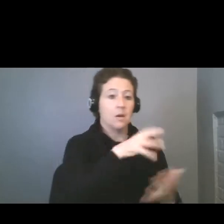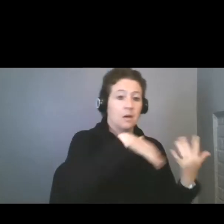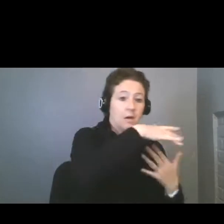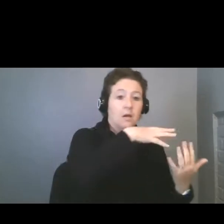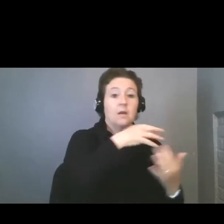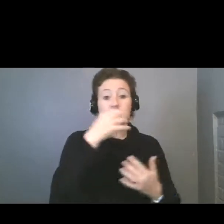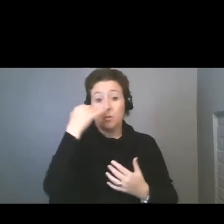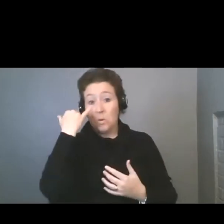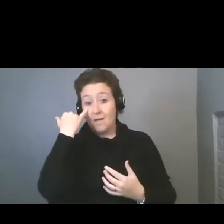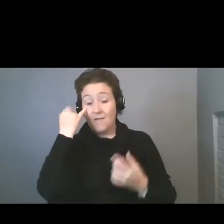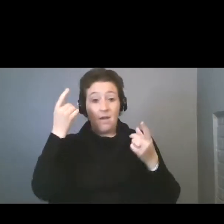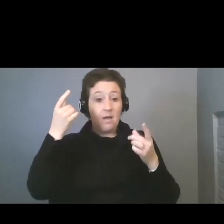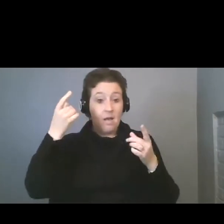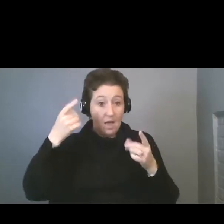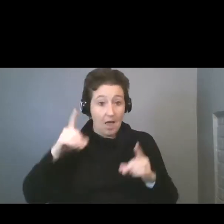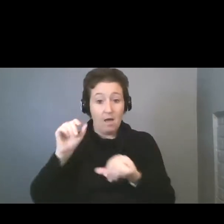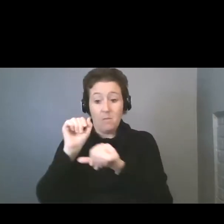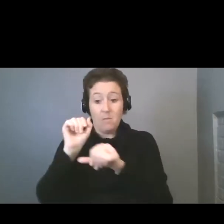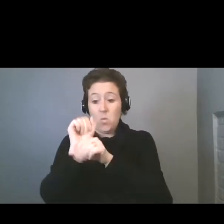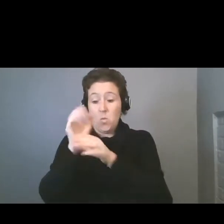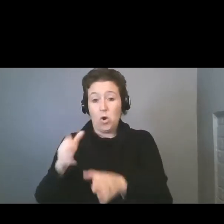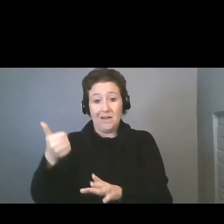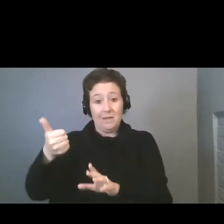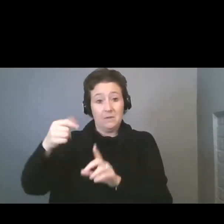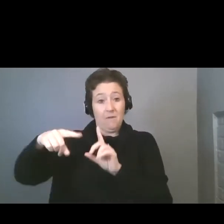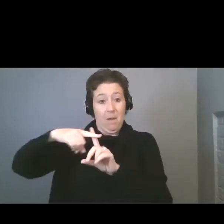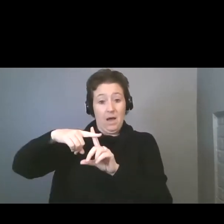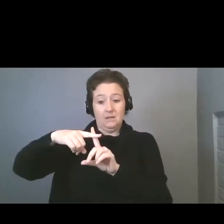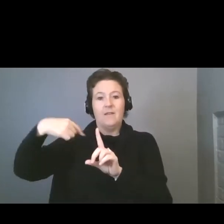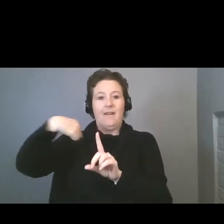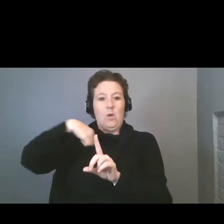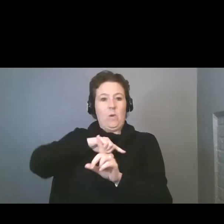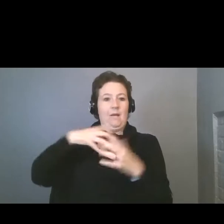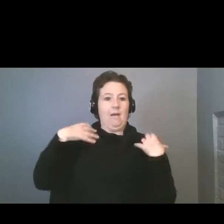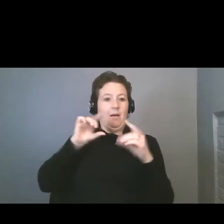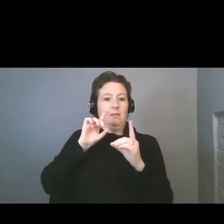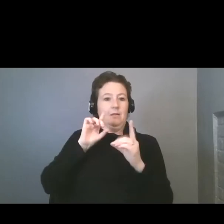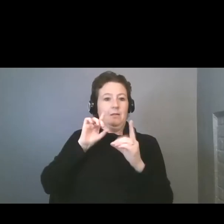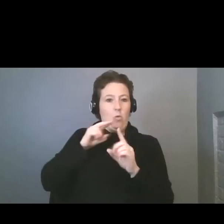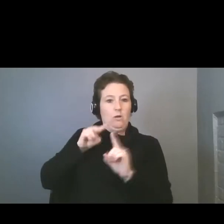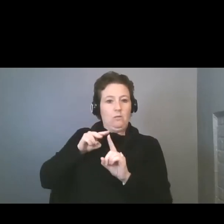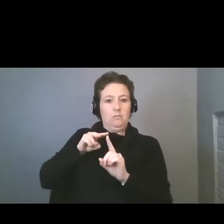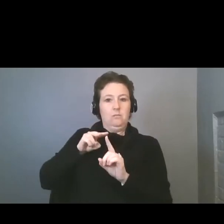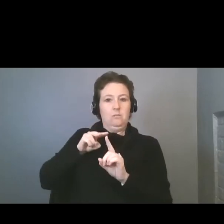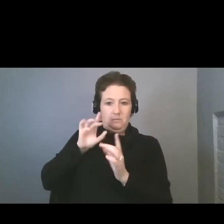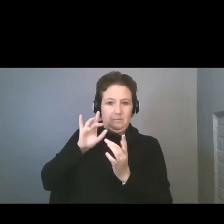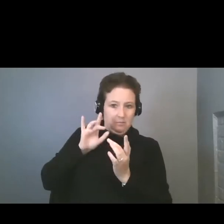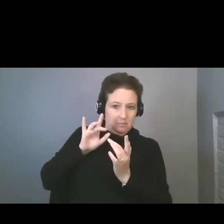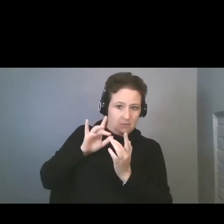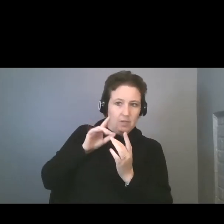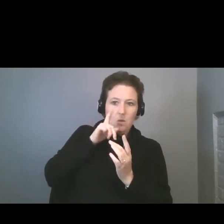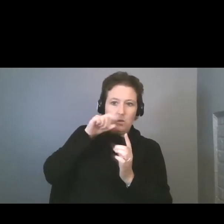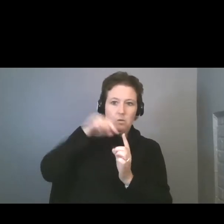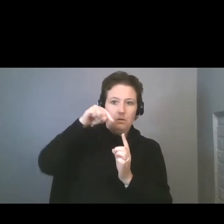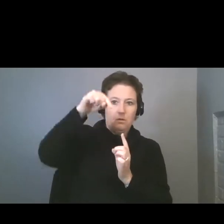are positive cases among the workers, we would follow them at the health department here, and we would do the contact tracing of